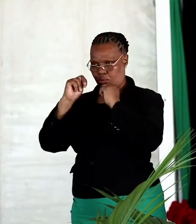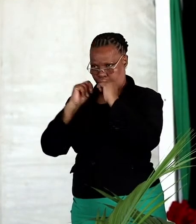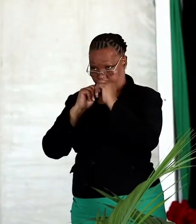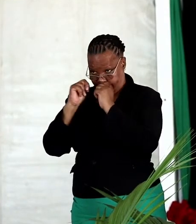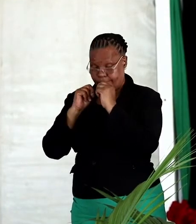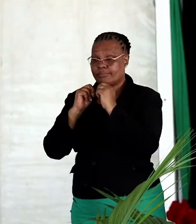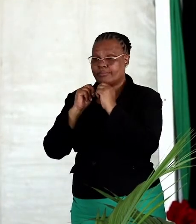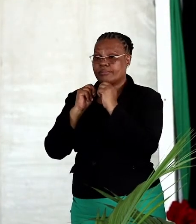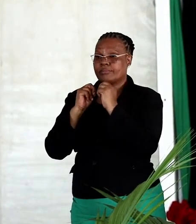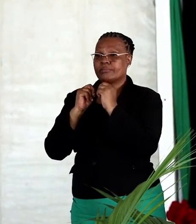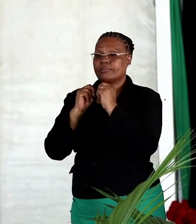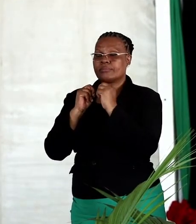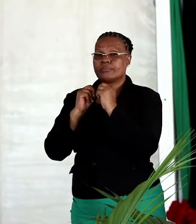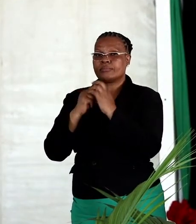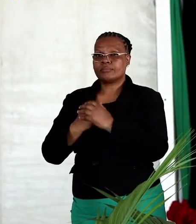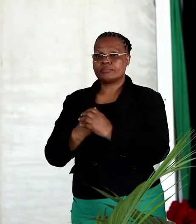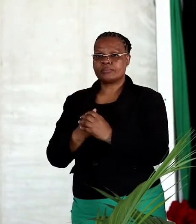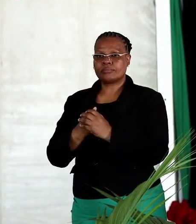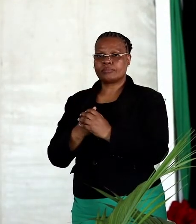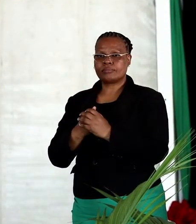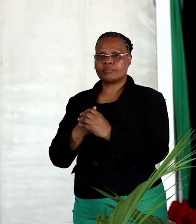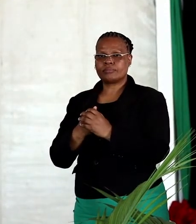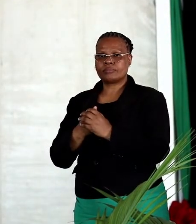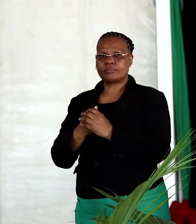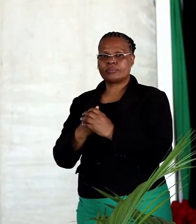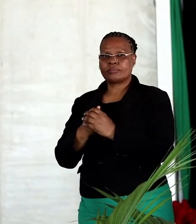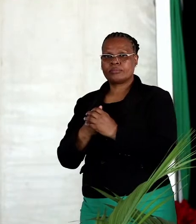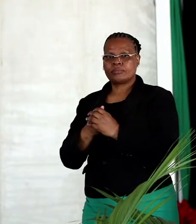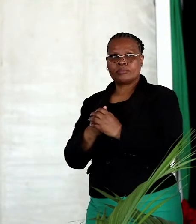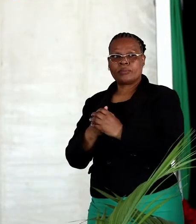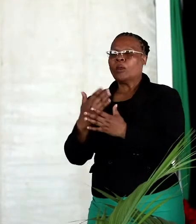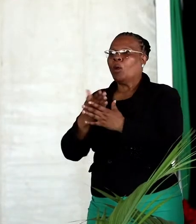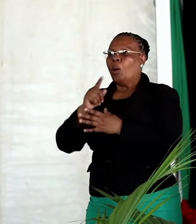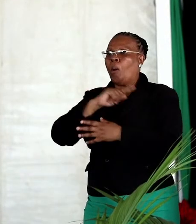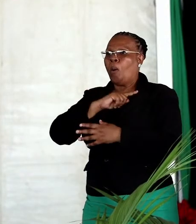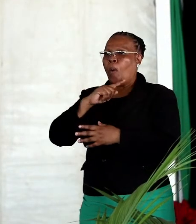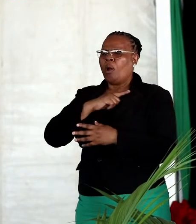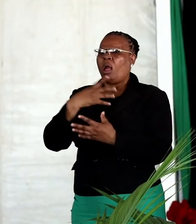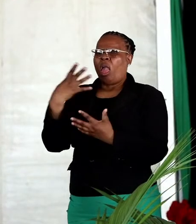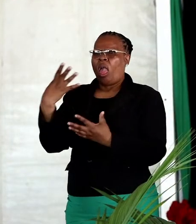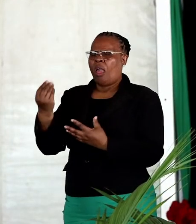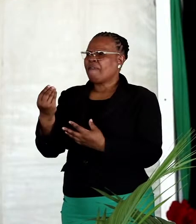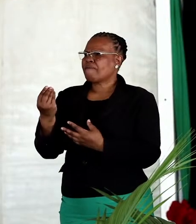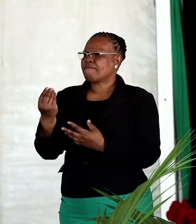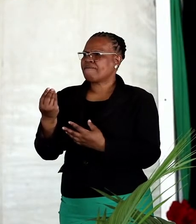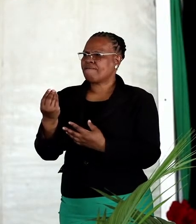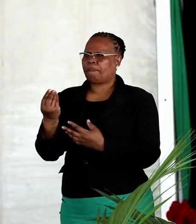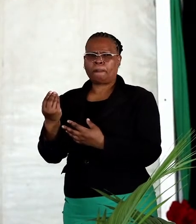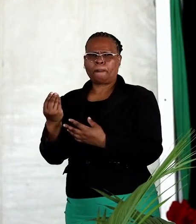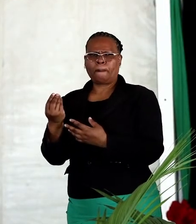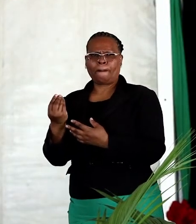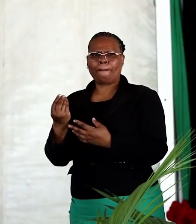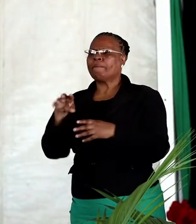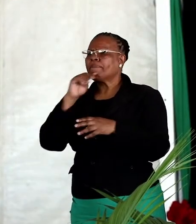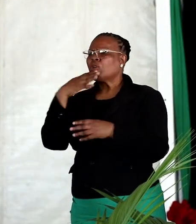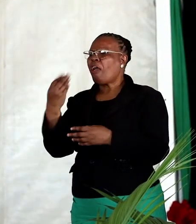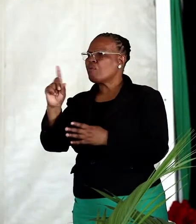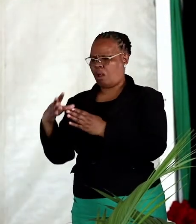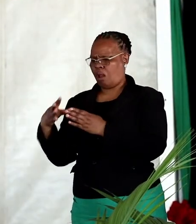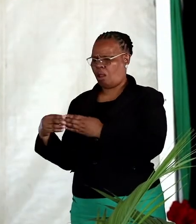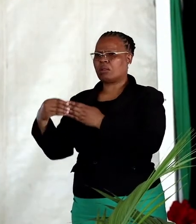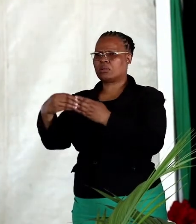state which had a tyrant leader that was Obagozo,